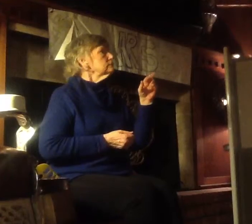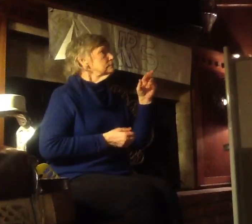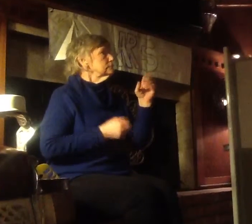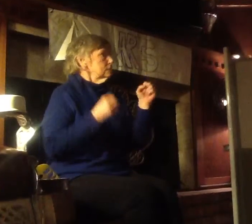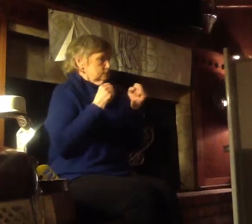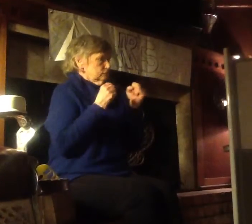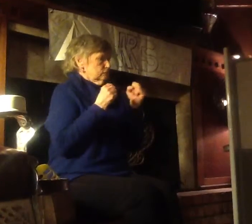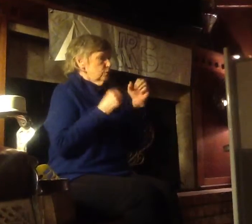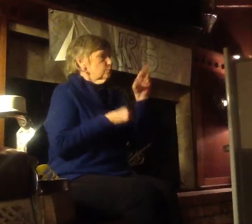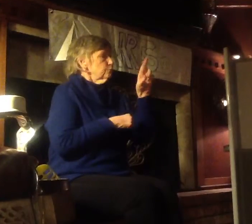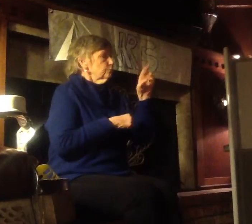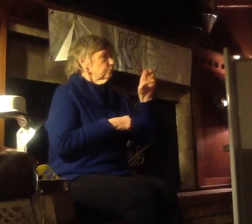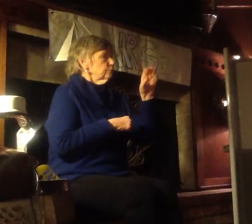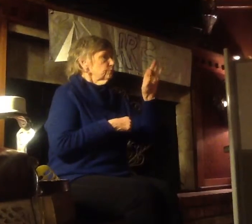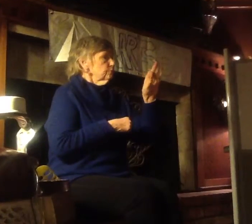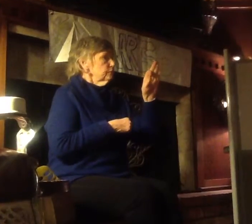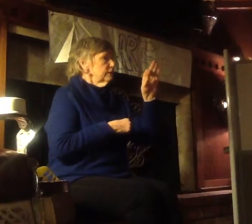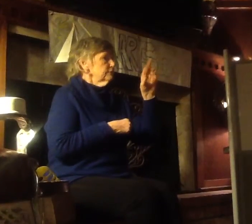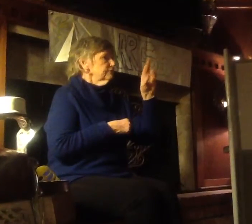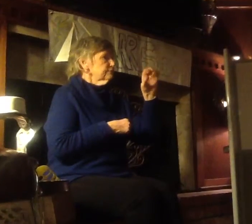a